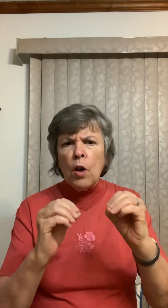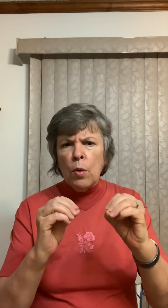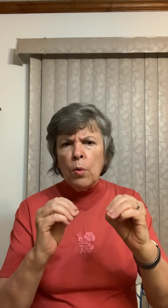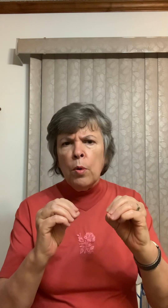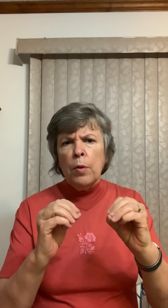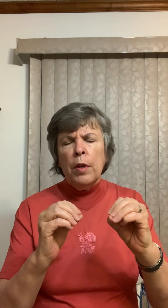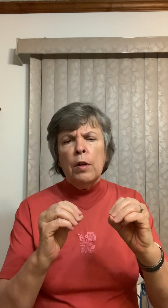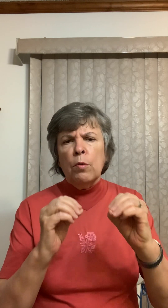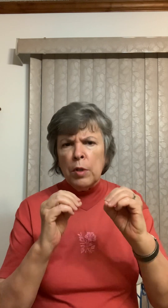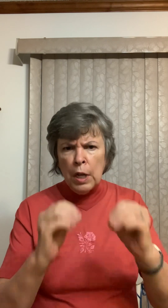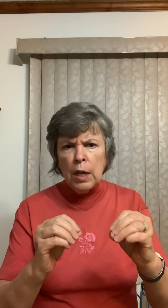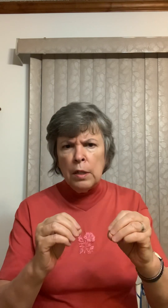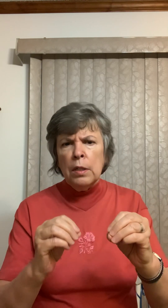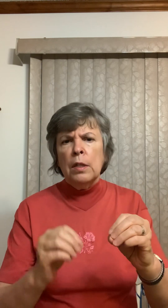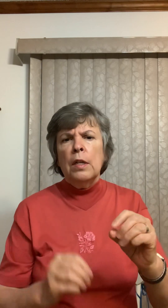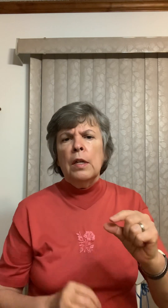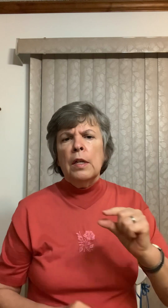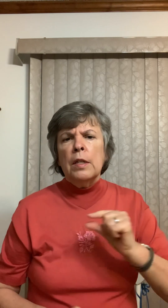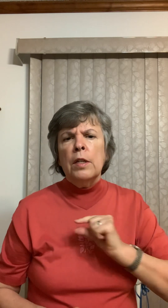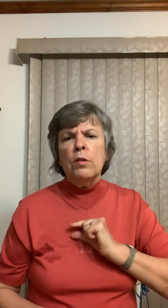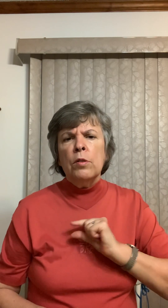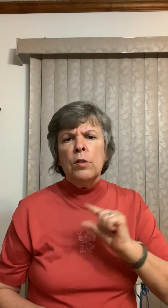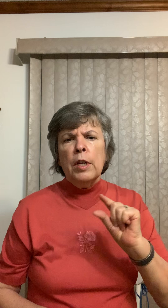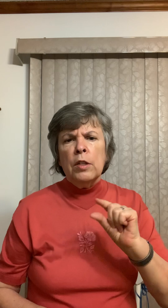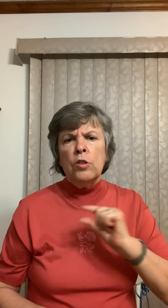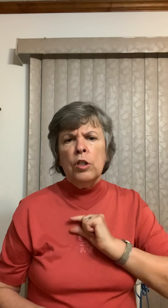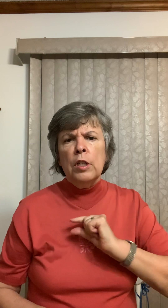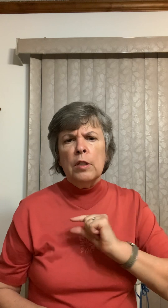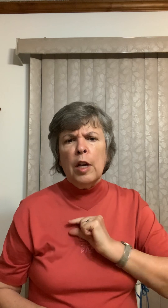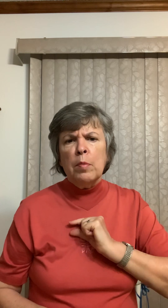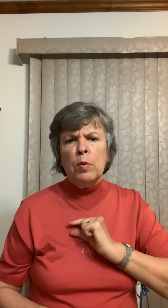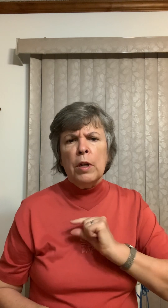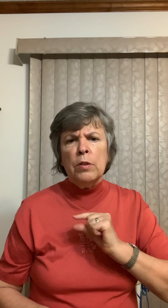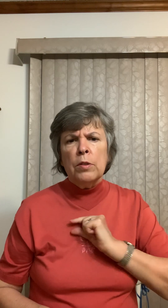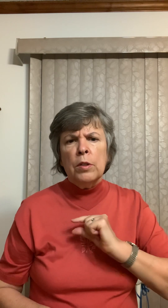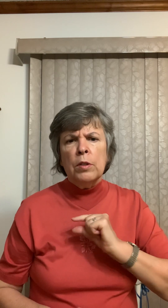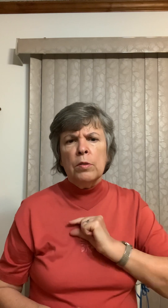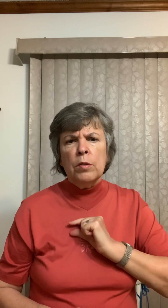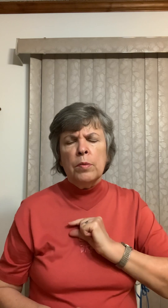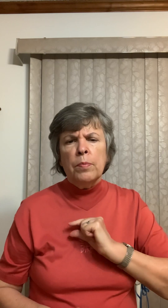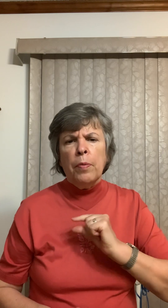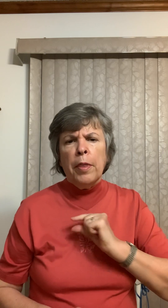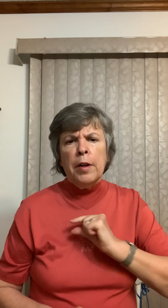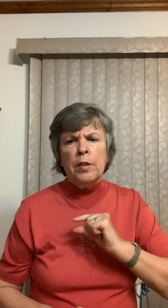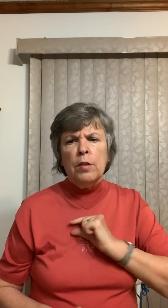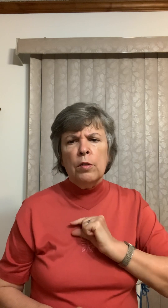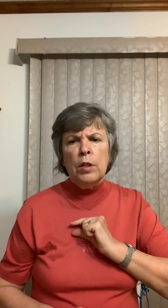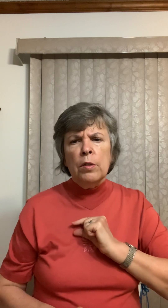no or none. Guilt, you take a G and tap twice. Guilt. No guilt.